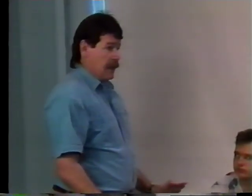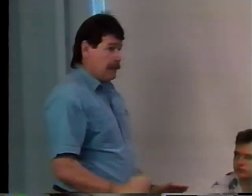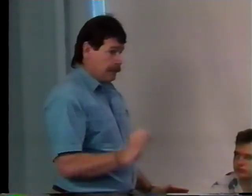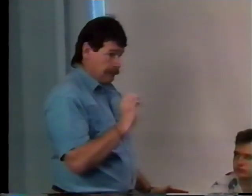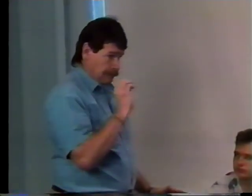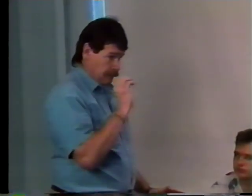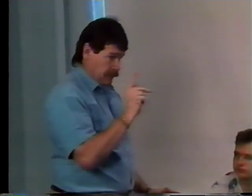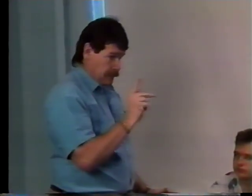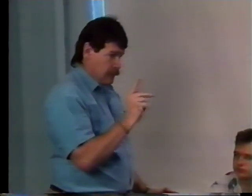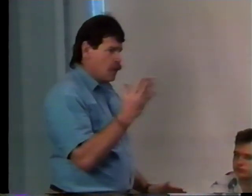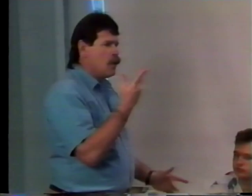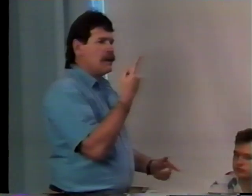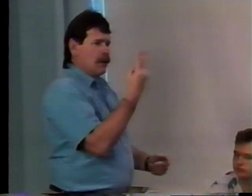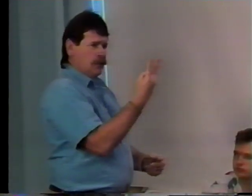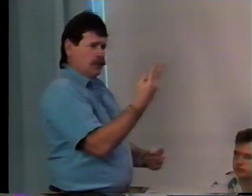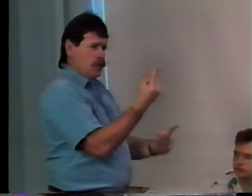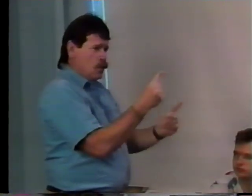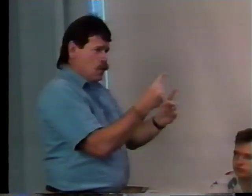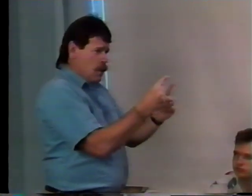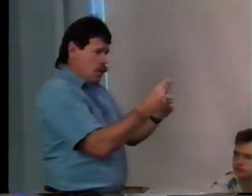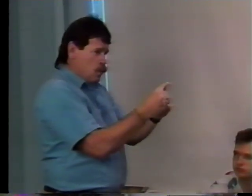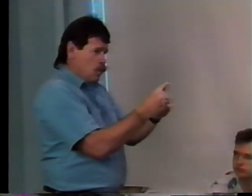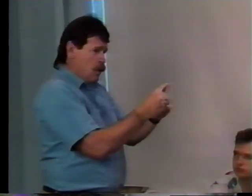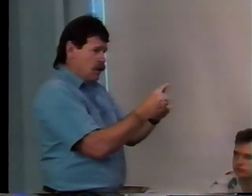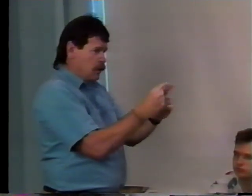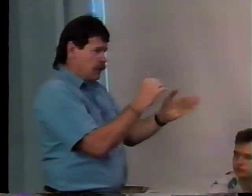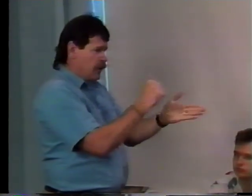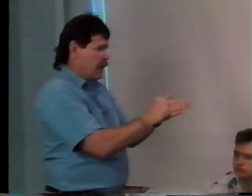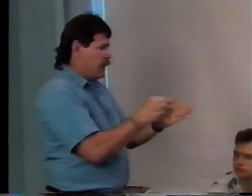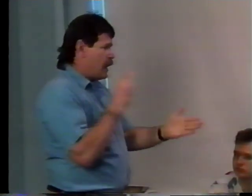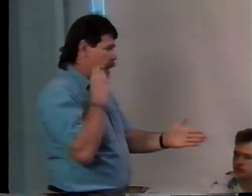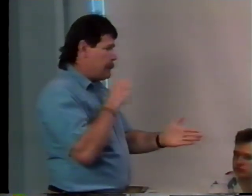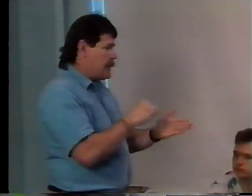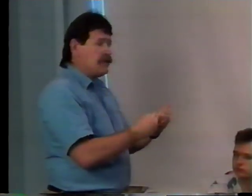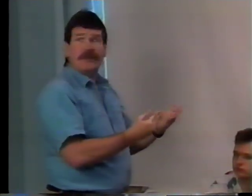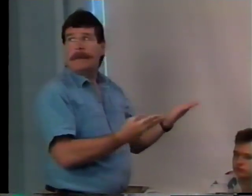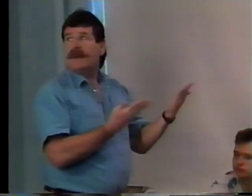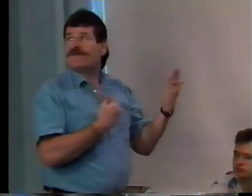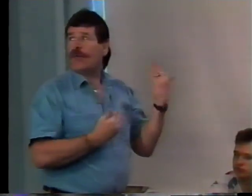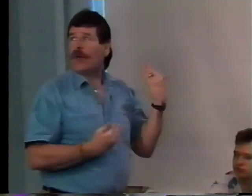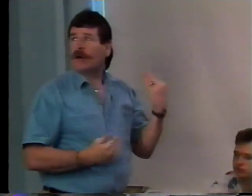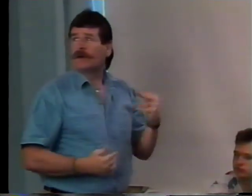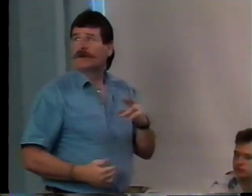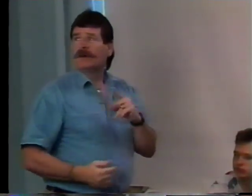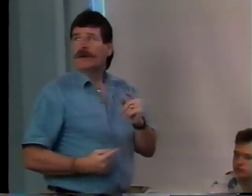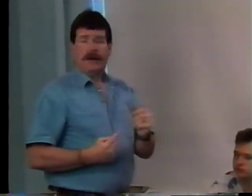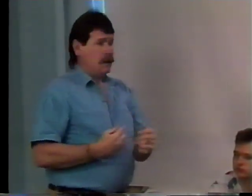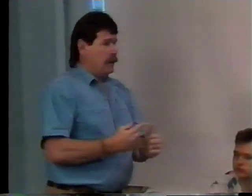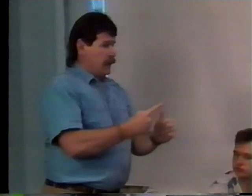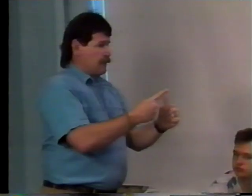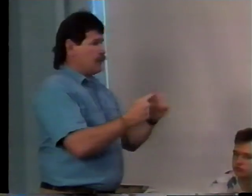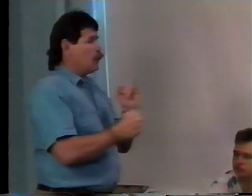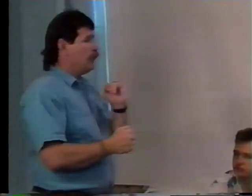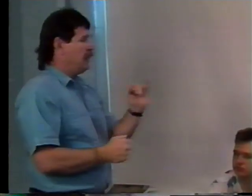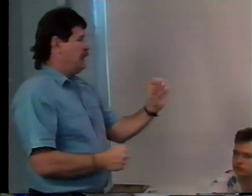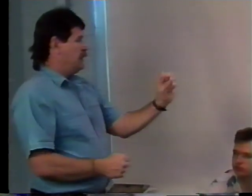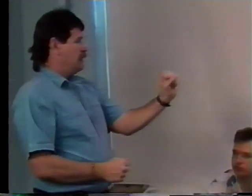Okay? Those two words that I mentioned before. The first is